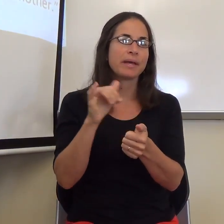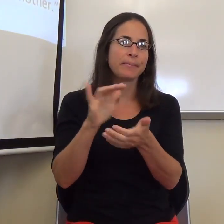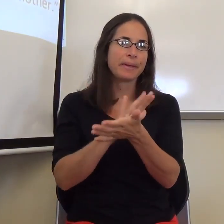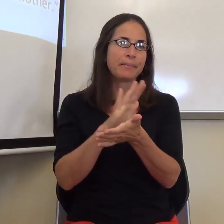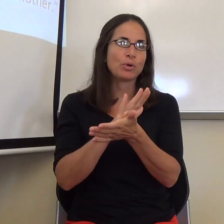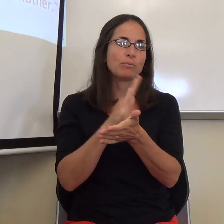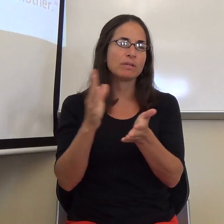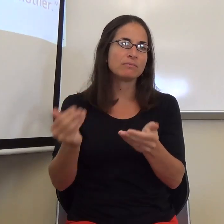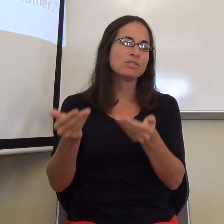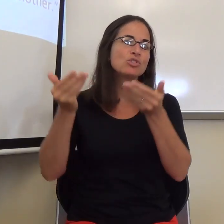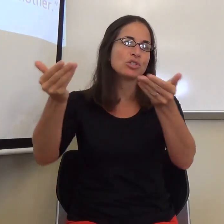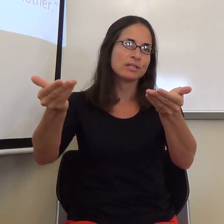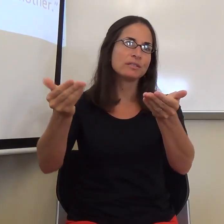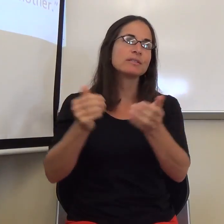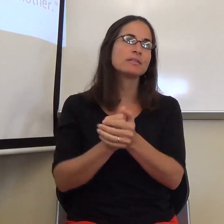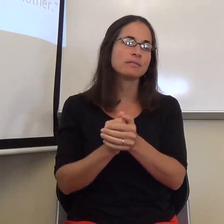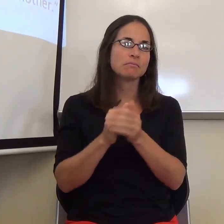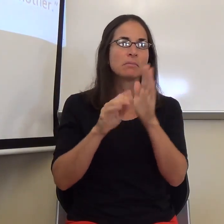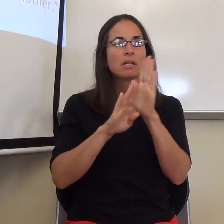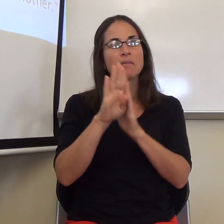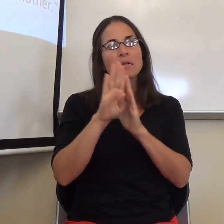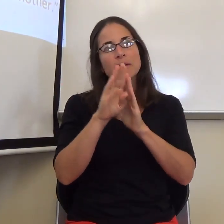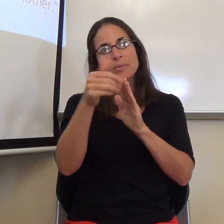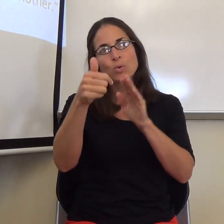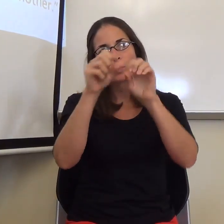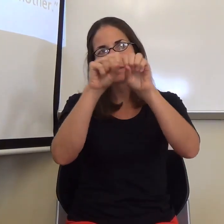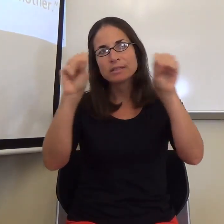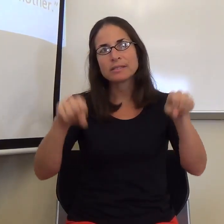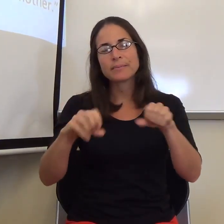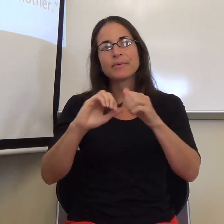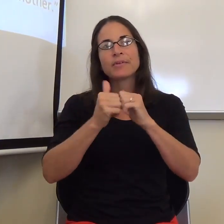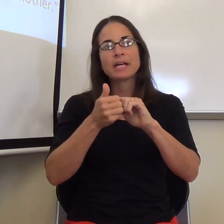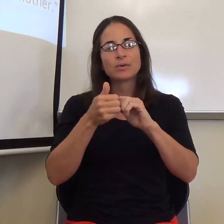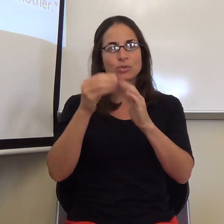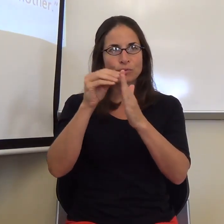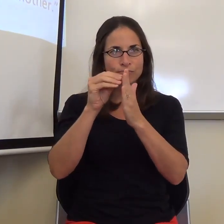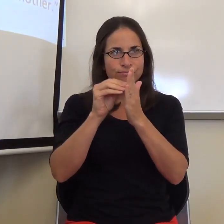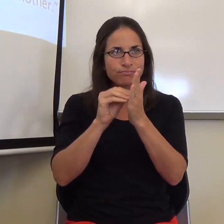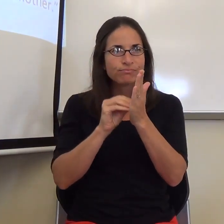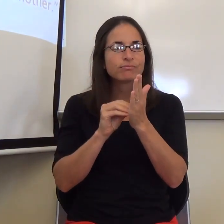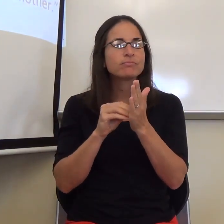try to develop your own system of doing is, because I wanted